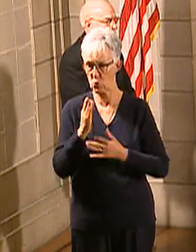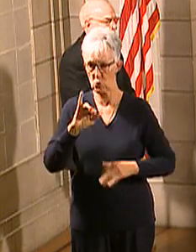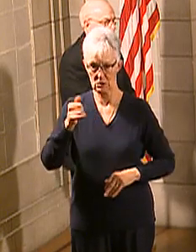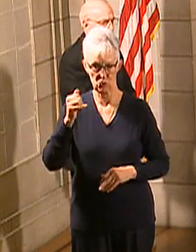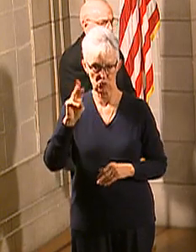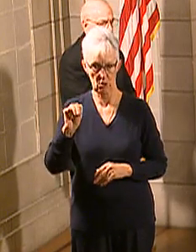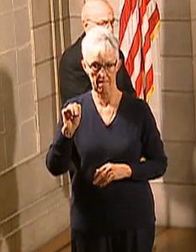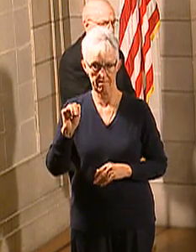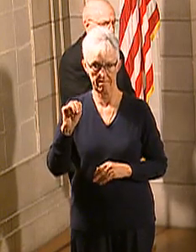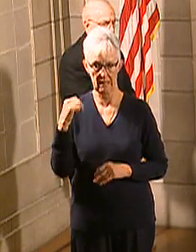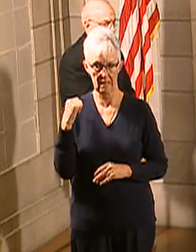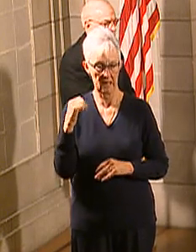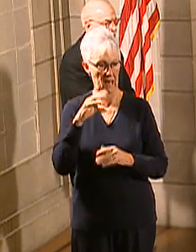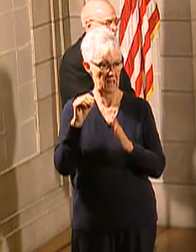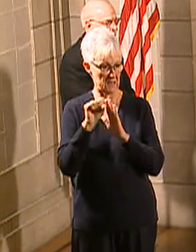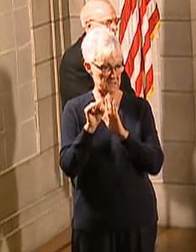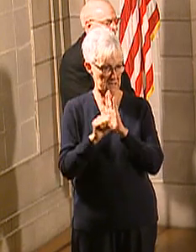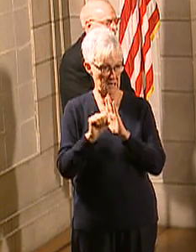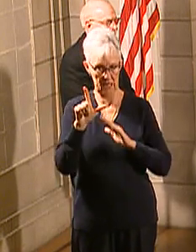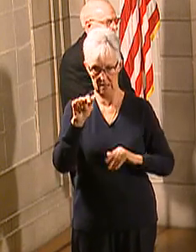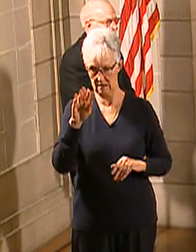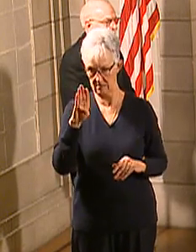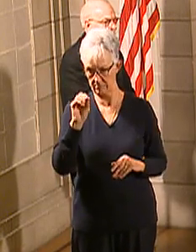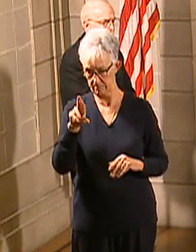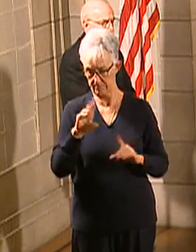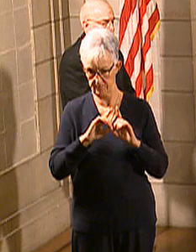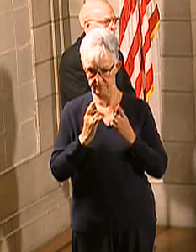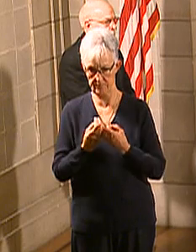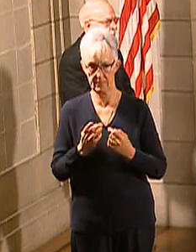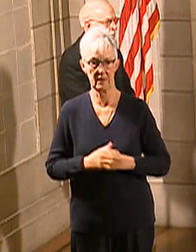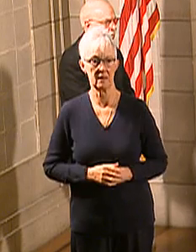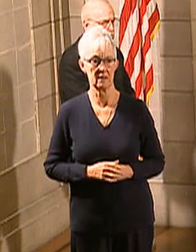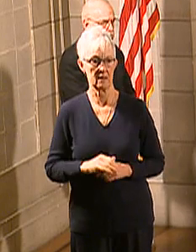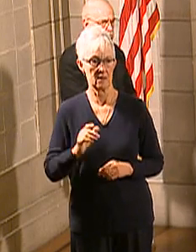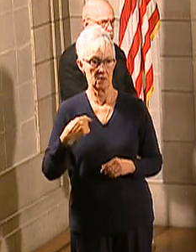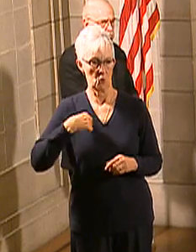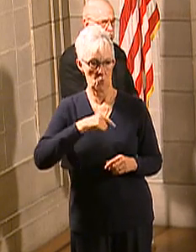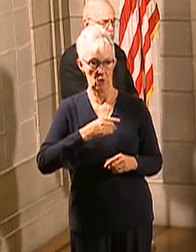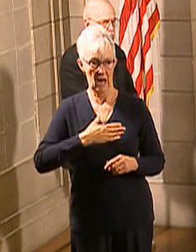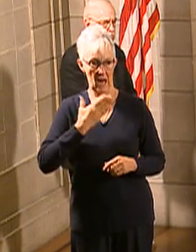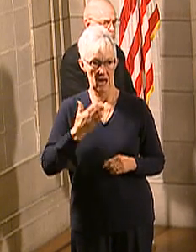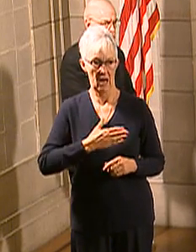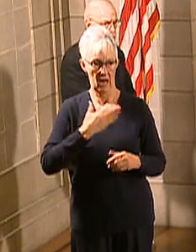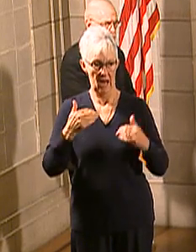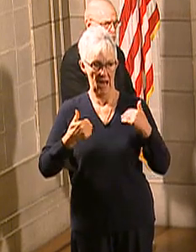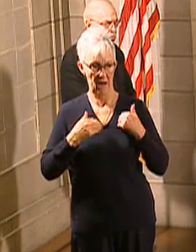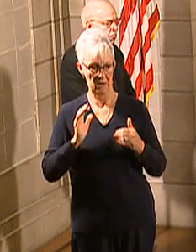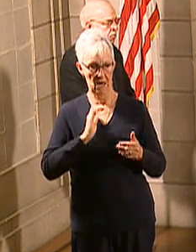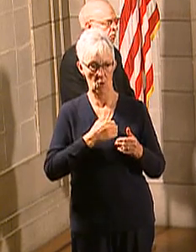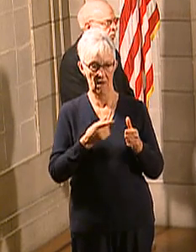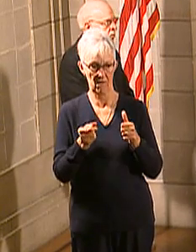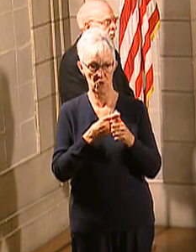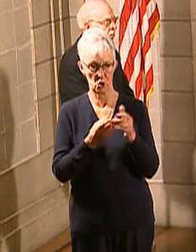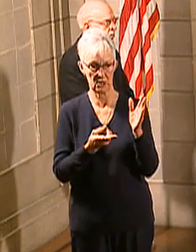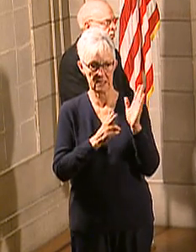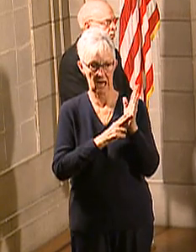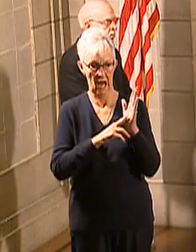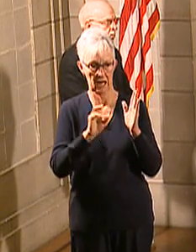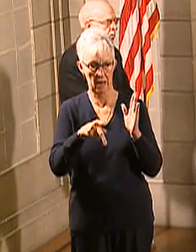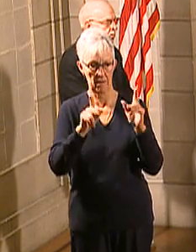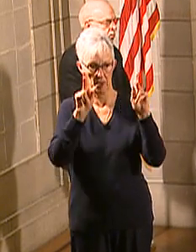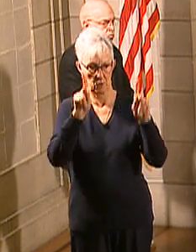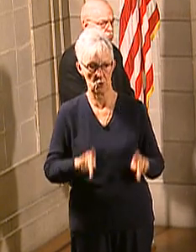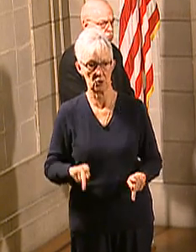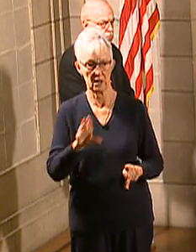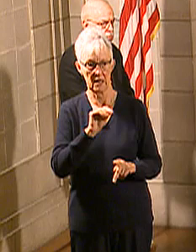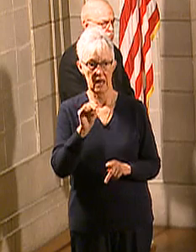state. And we're very also pleased to have our first signee is Case New Holland or CNH Industrial, and Lisa